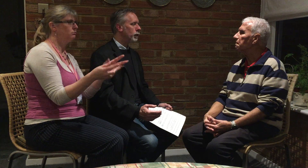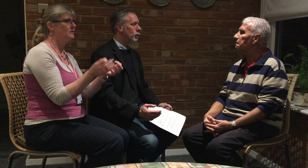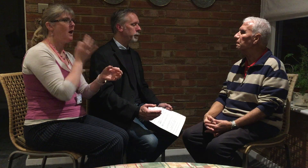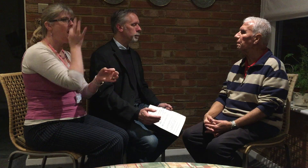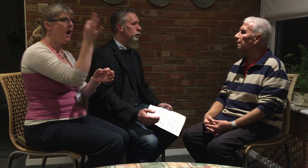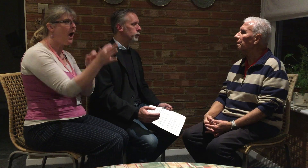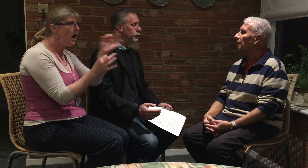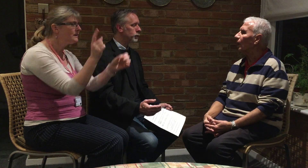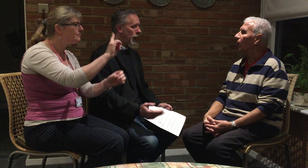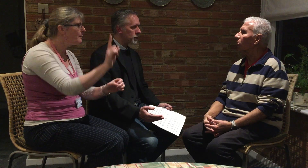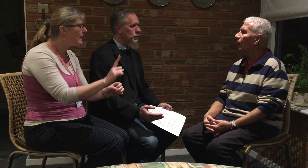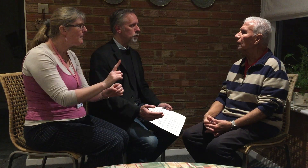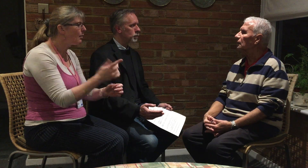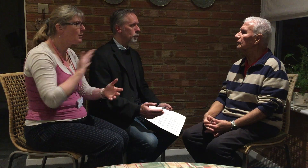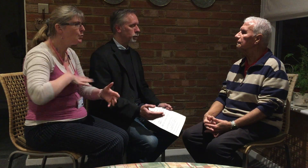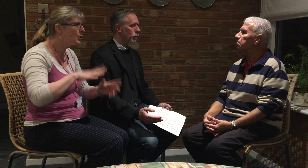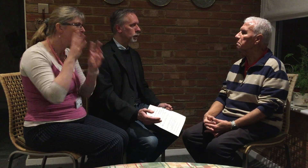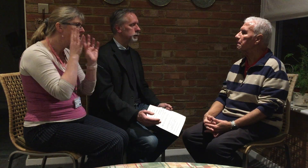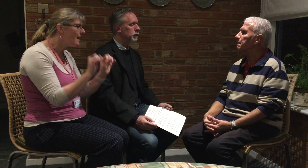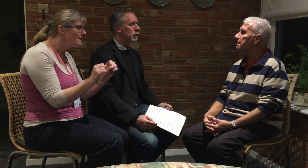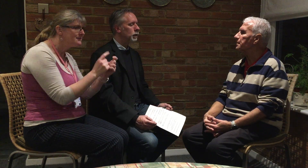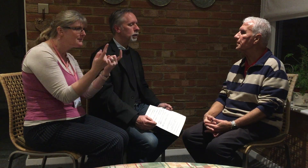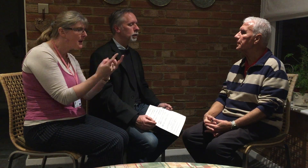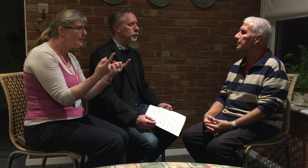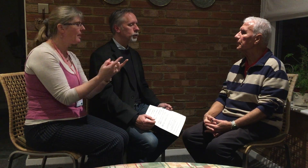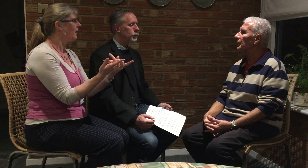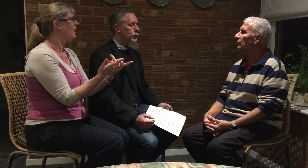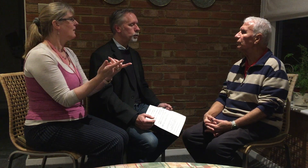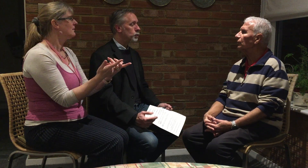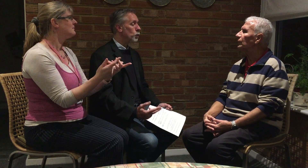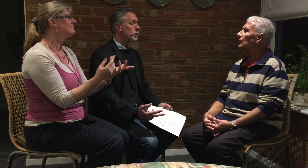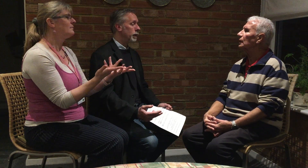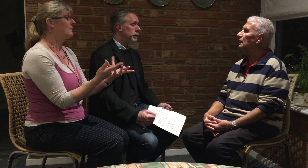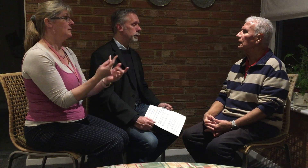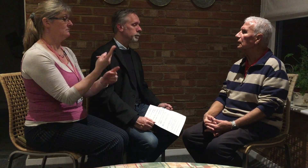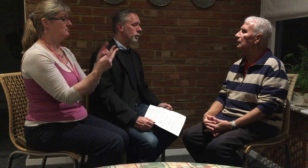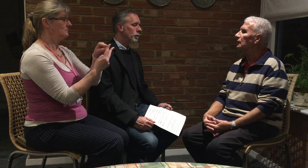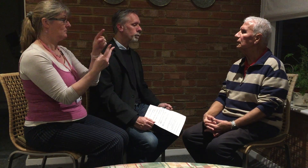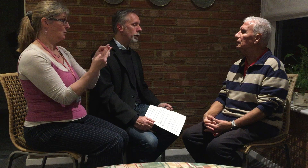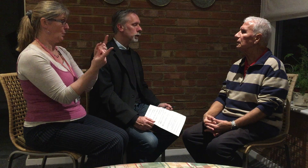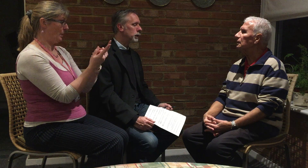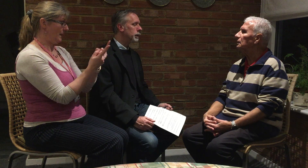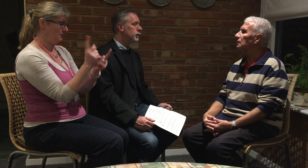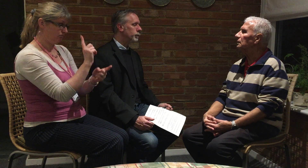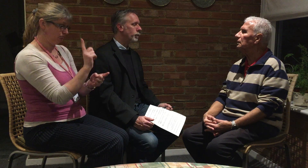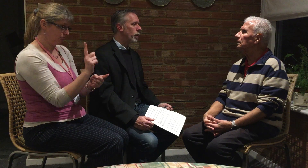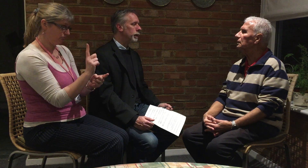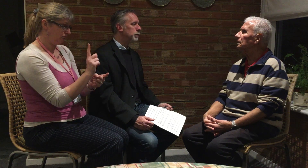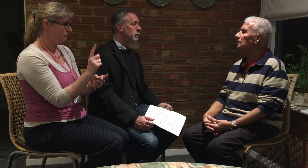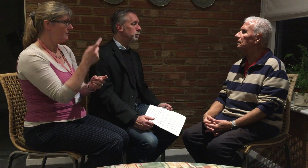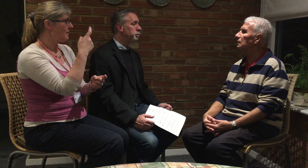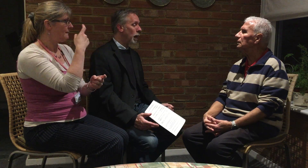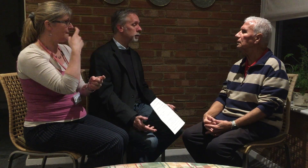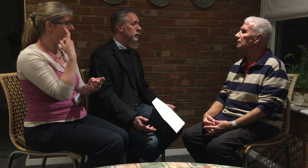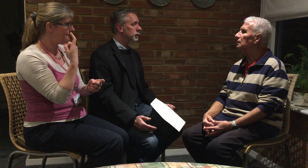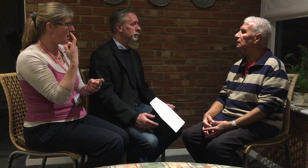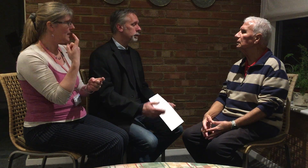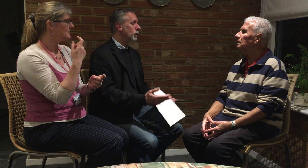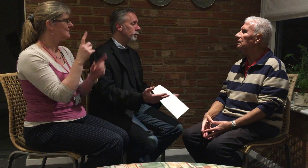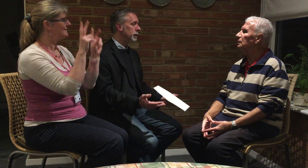for people to test the product to do two things. Firstly, to find bugs, if it's